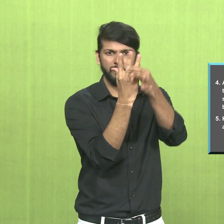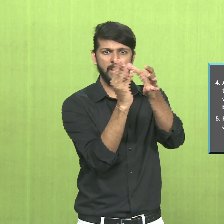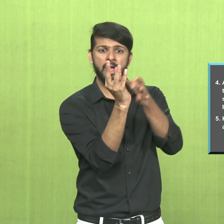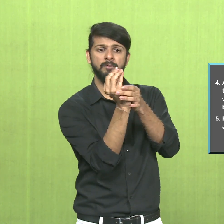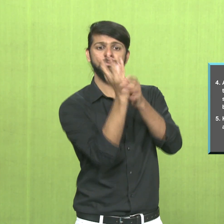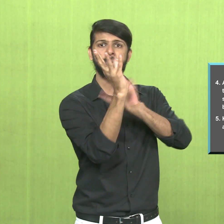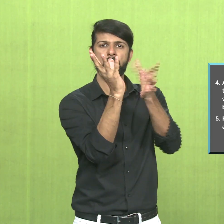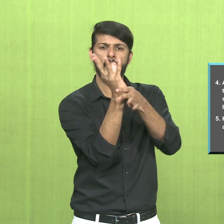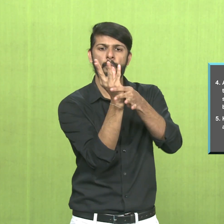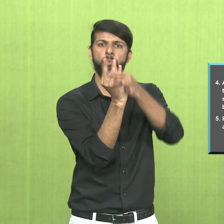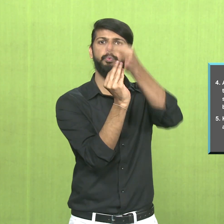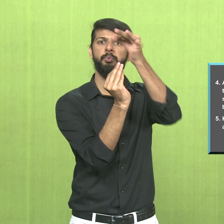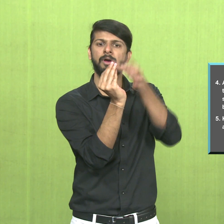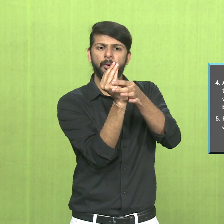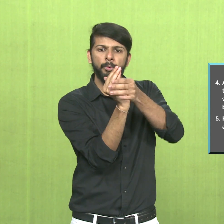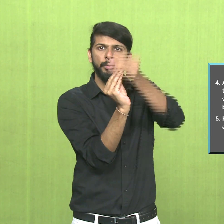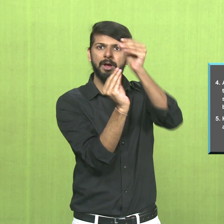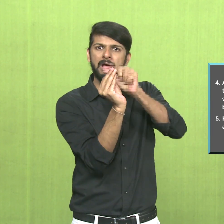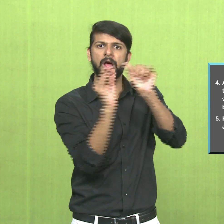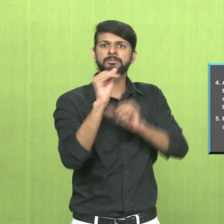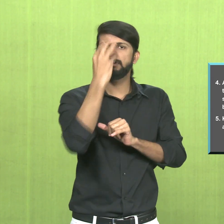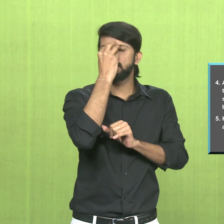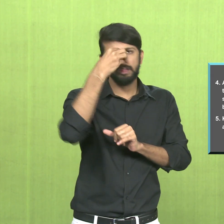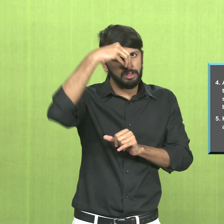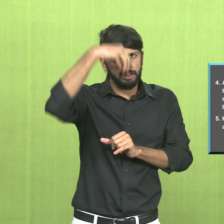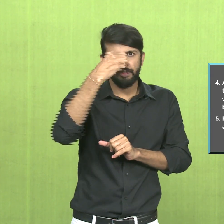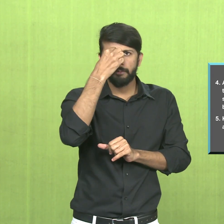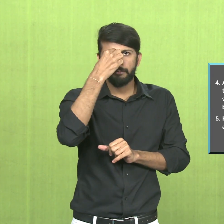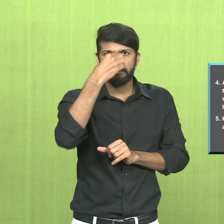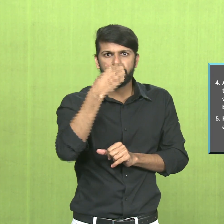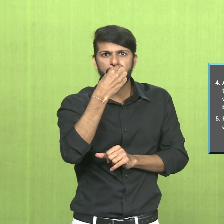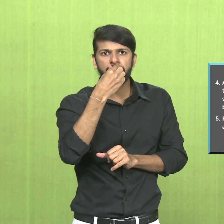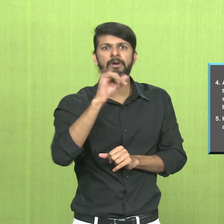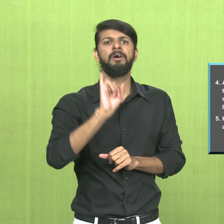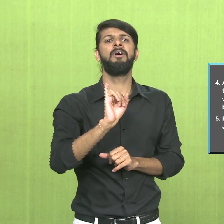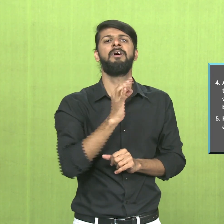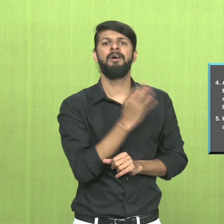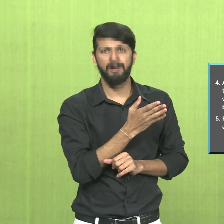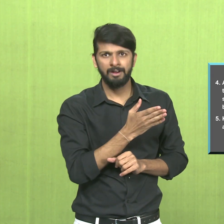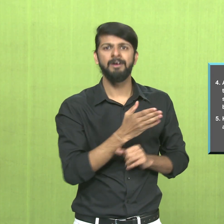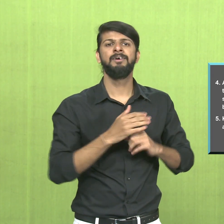the hands and arms look like blossoming buds, and trunks of a